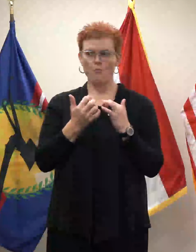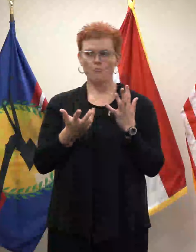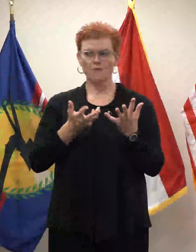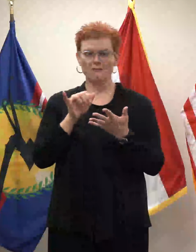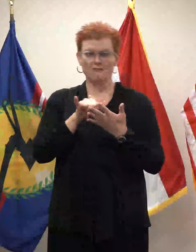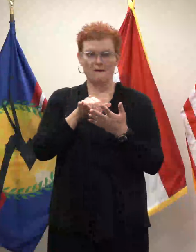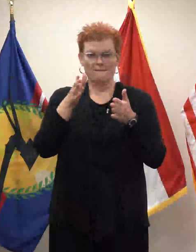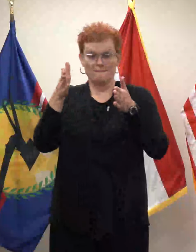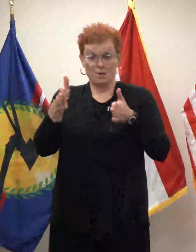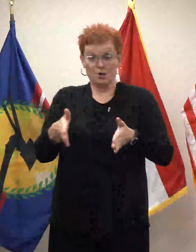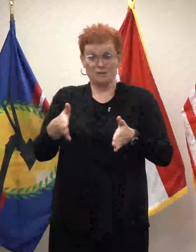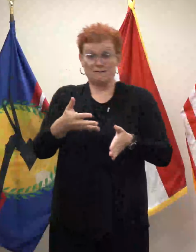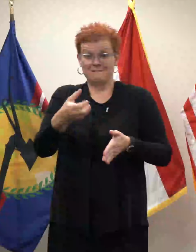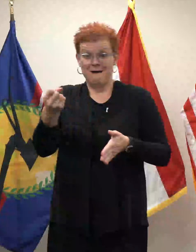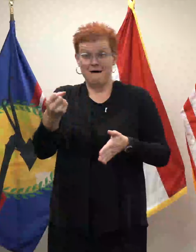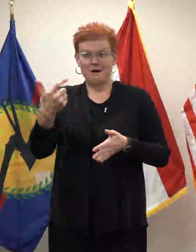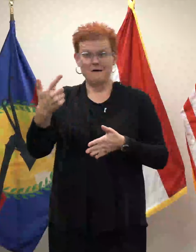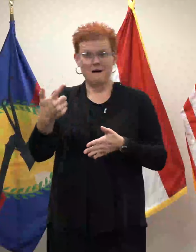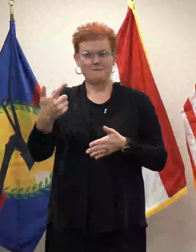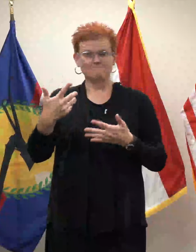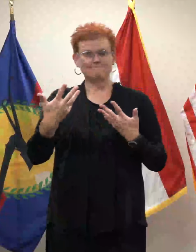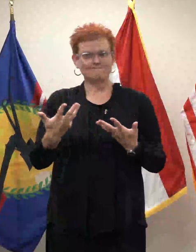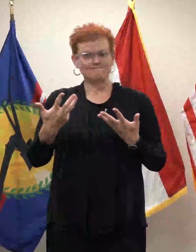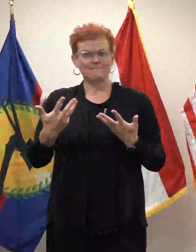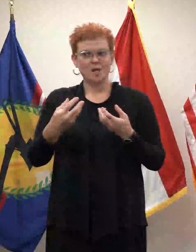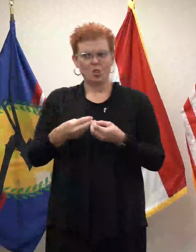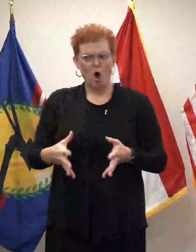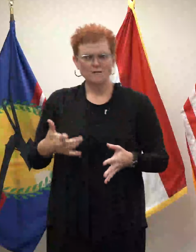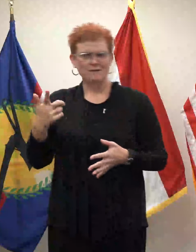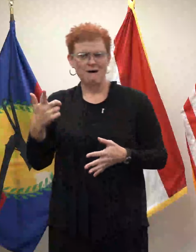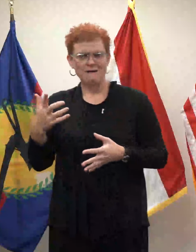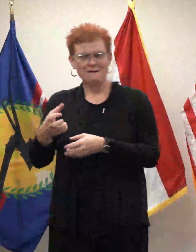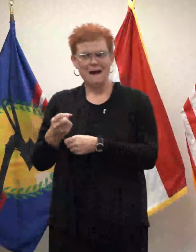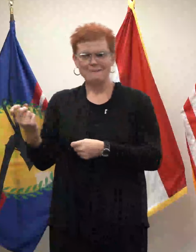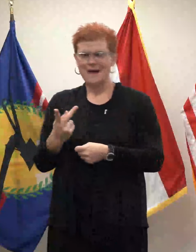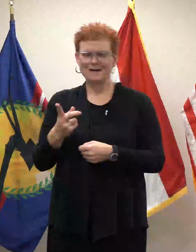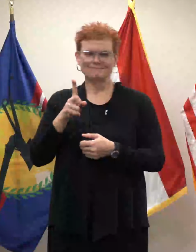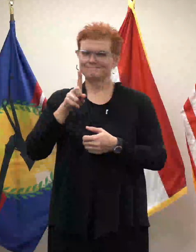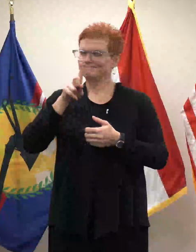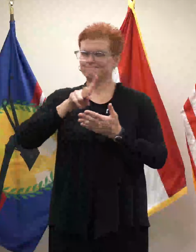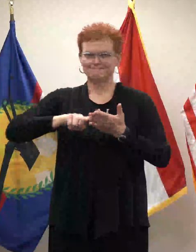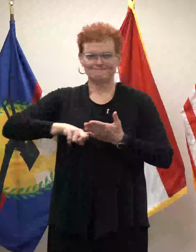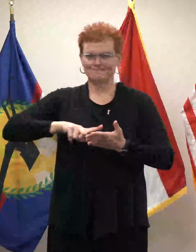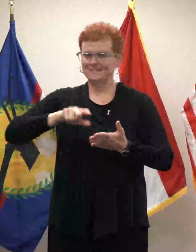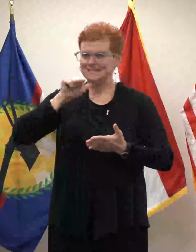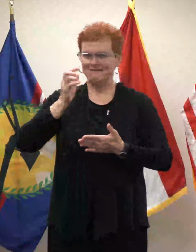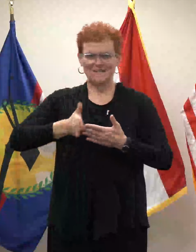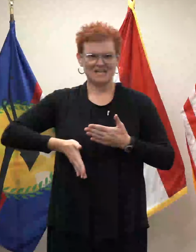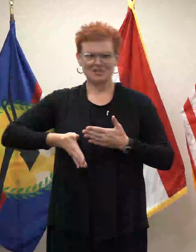this individual got a gun, lost his gun, got it back, all those details haven't been sorted out yet, and we have